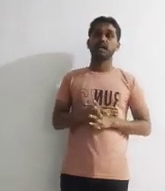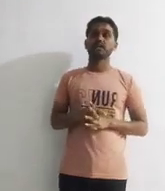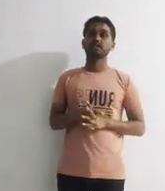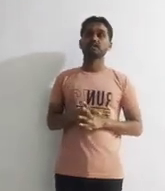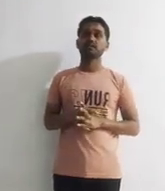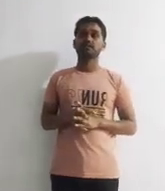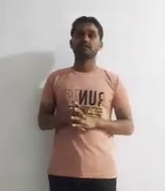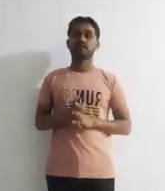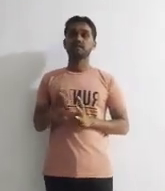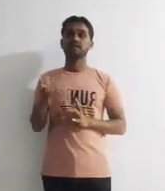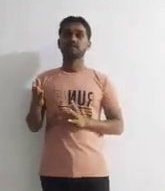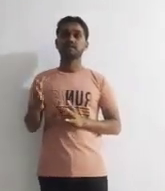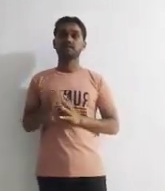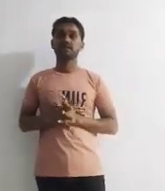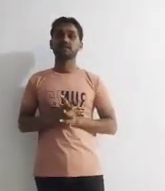And threads, it is